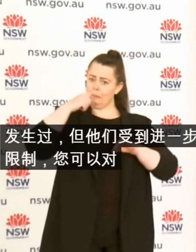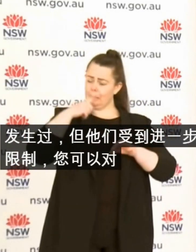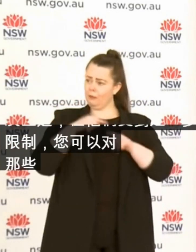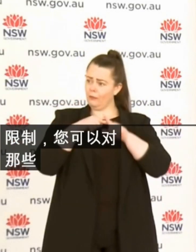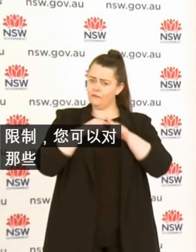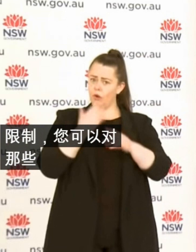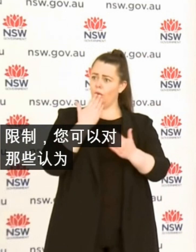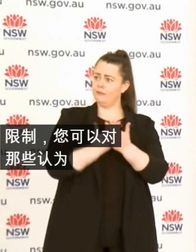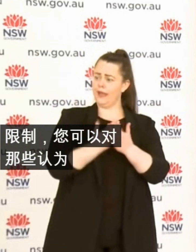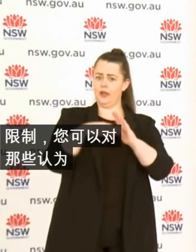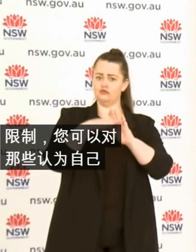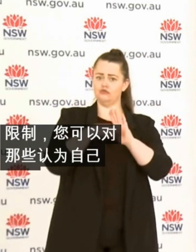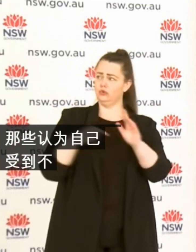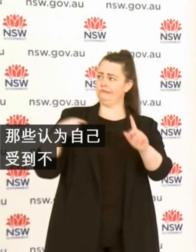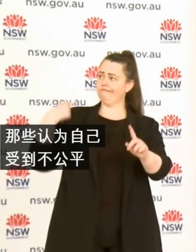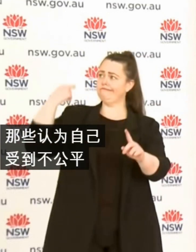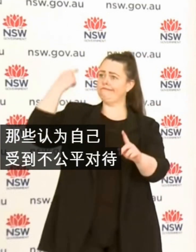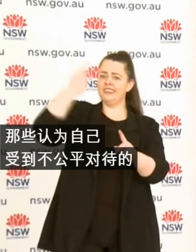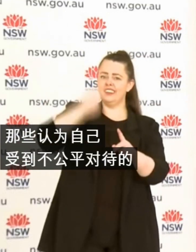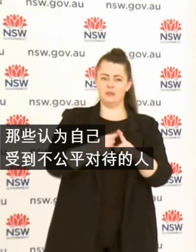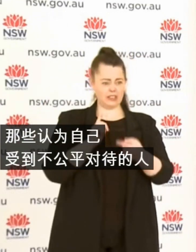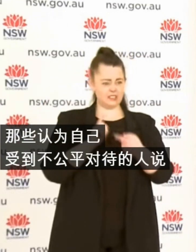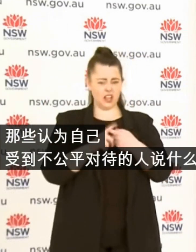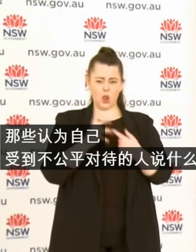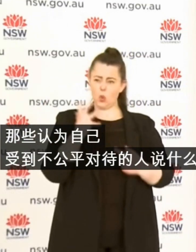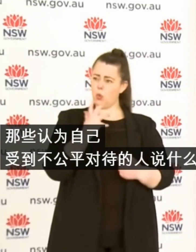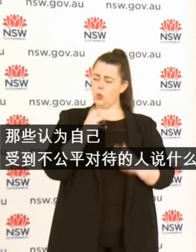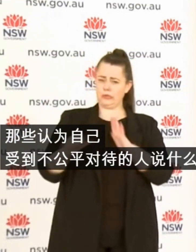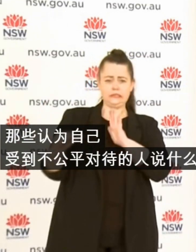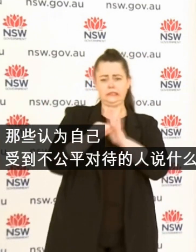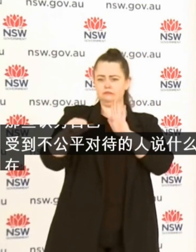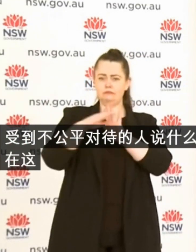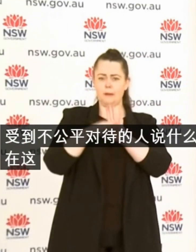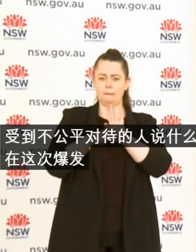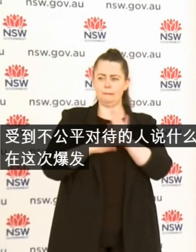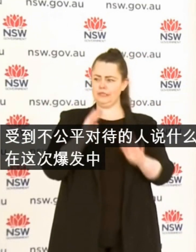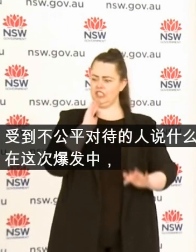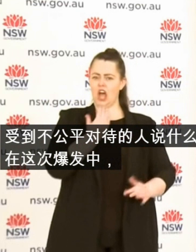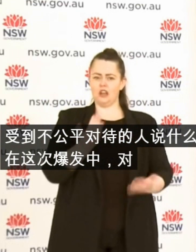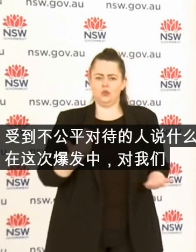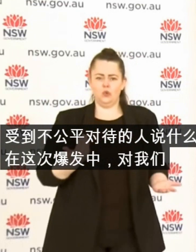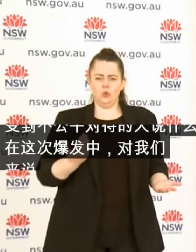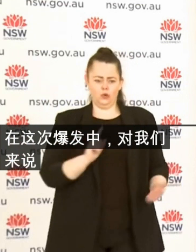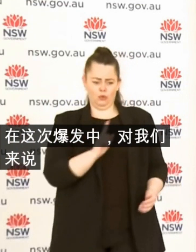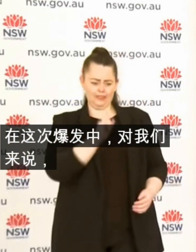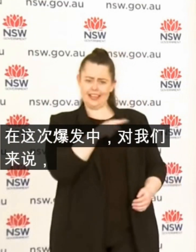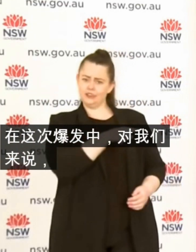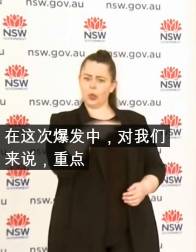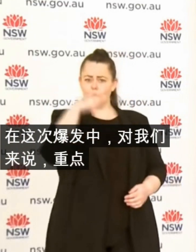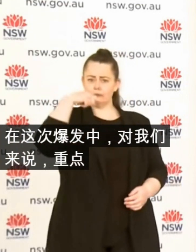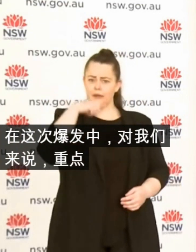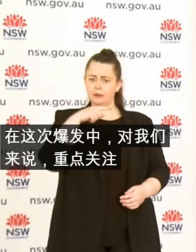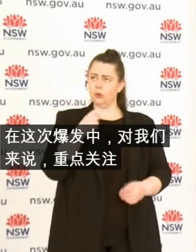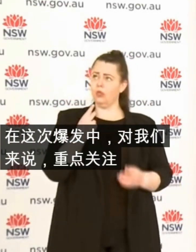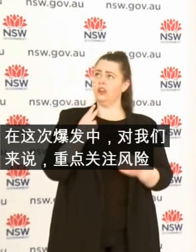can you say to those people who feel that they are being treated unfairly? So it's been important in this outbreak for us to focus